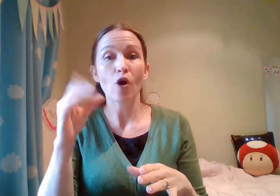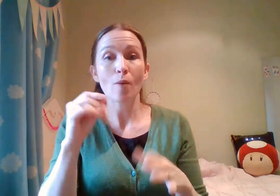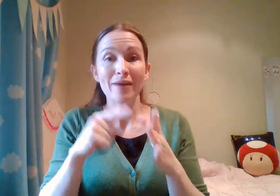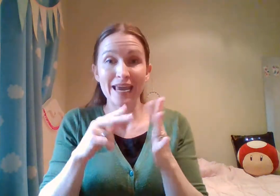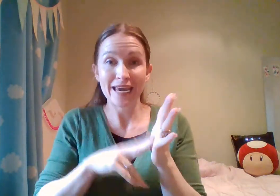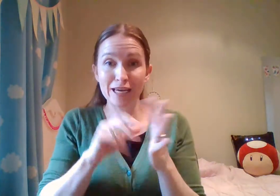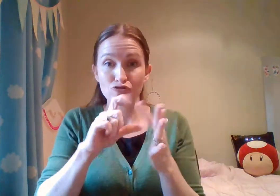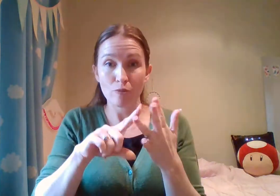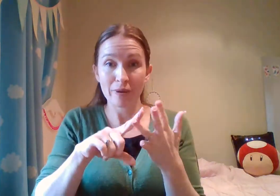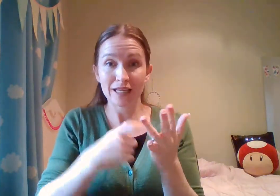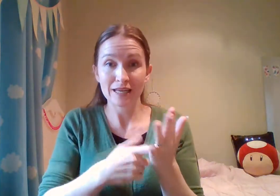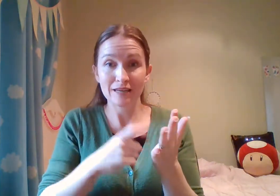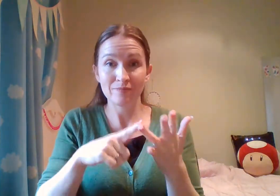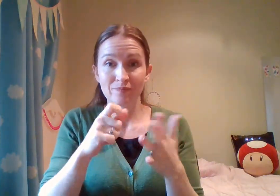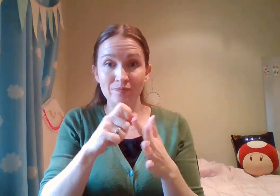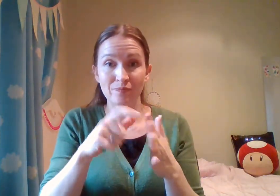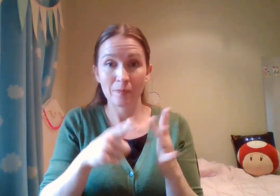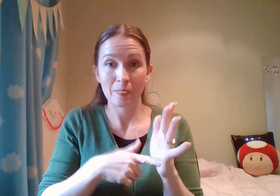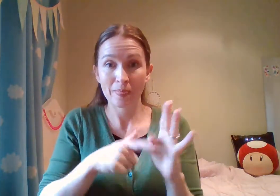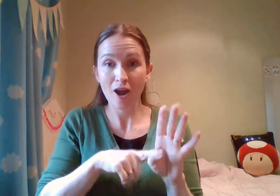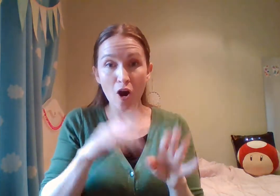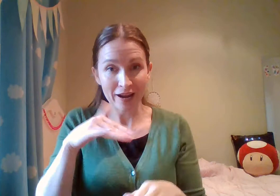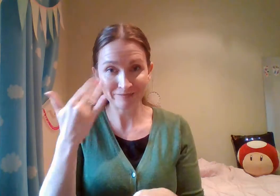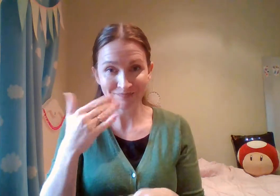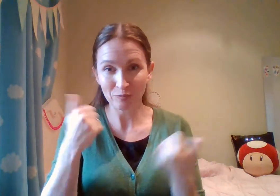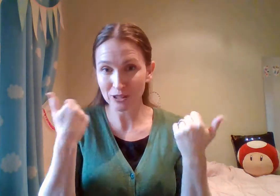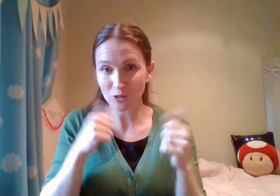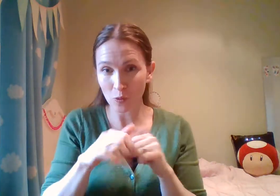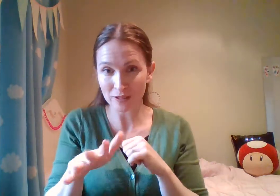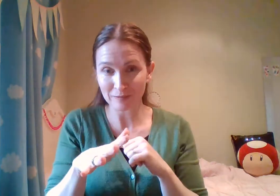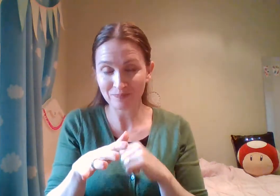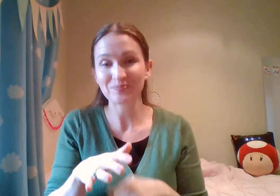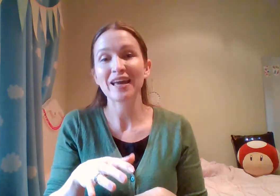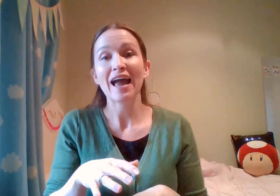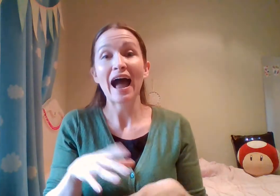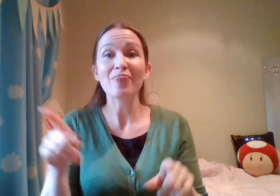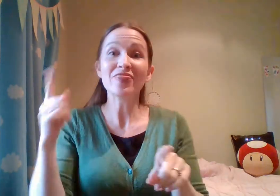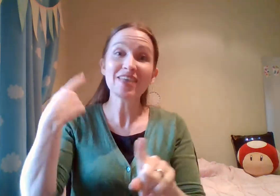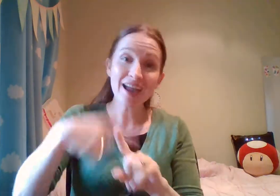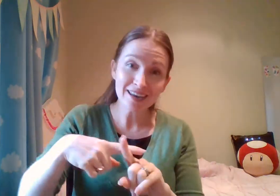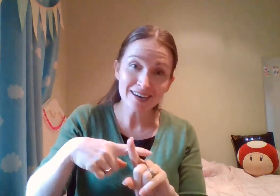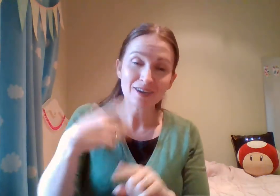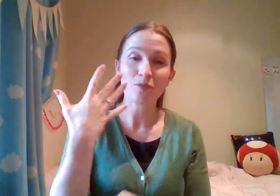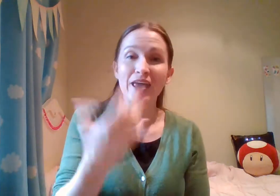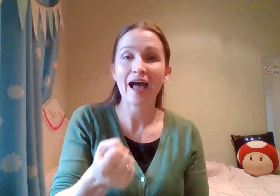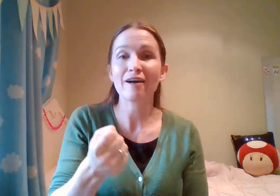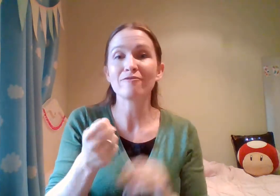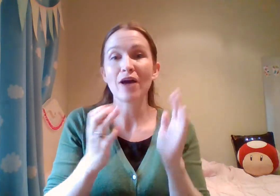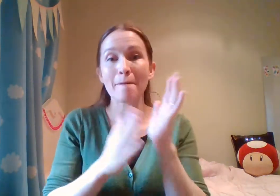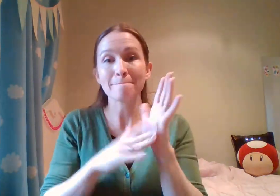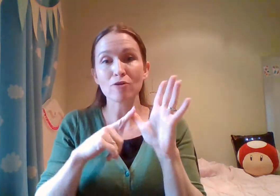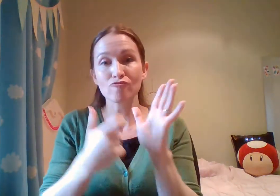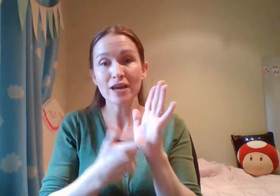from Indooroopilly High, which is awesome. And then we have